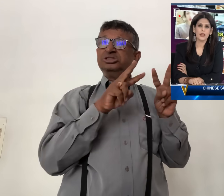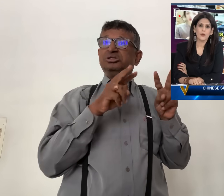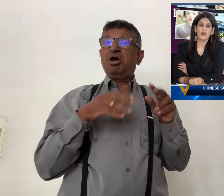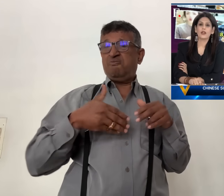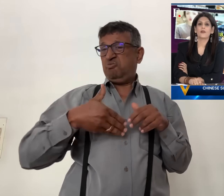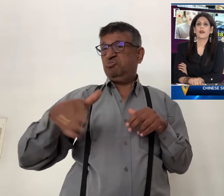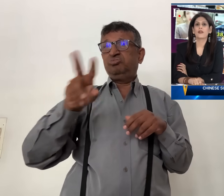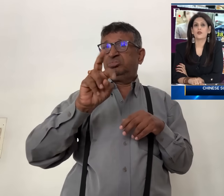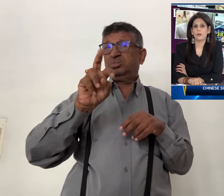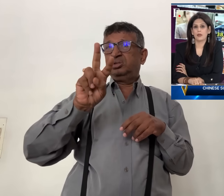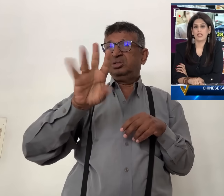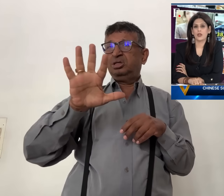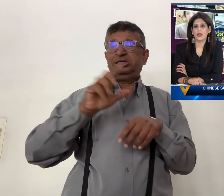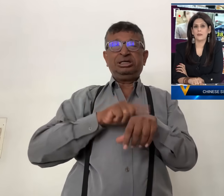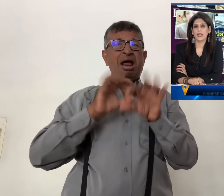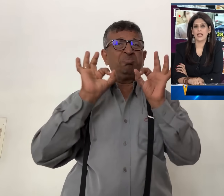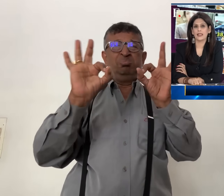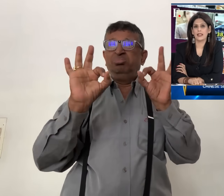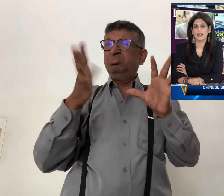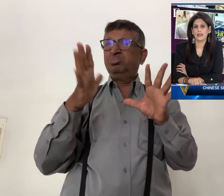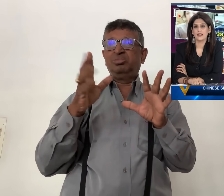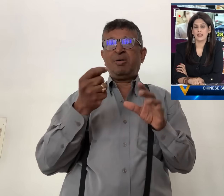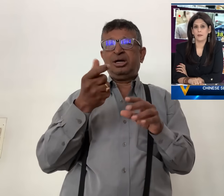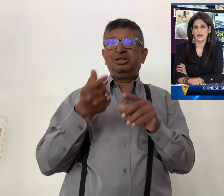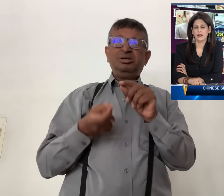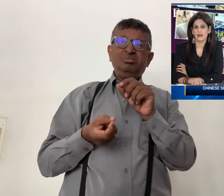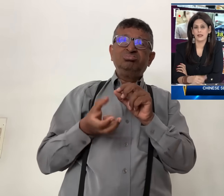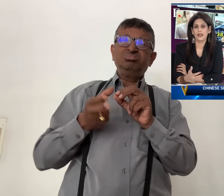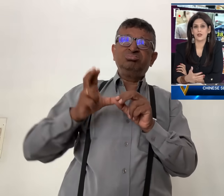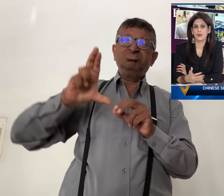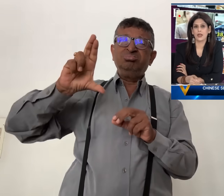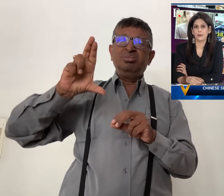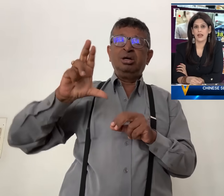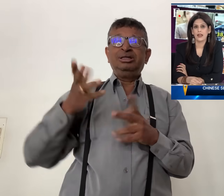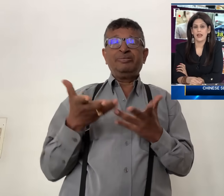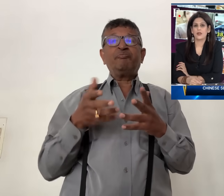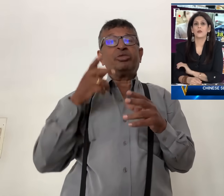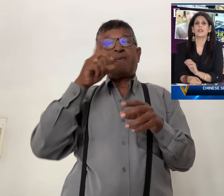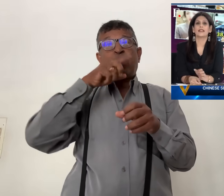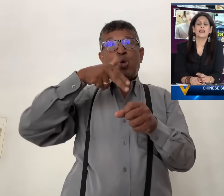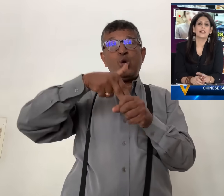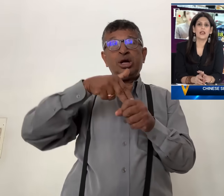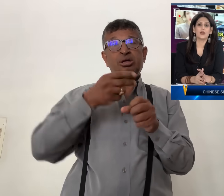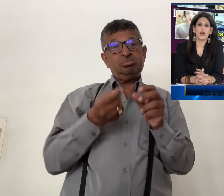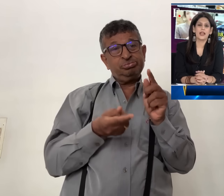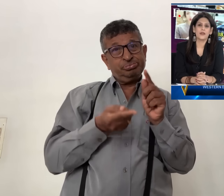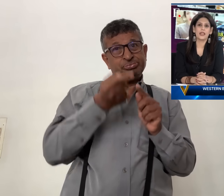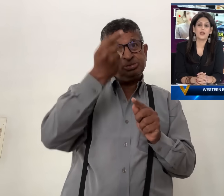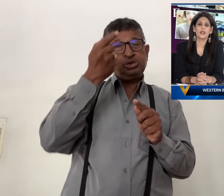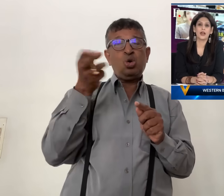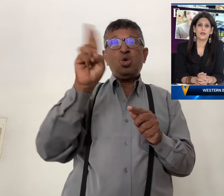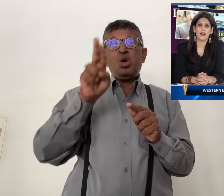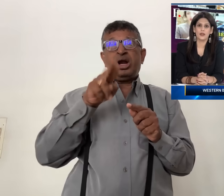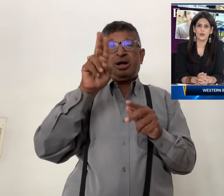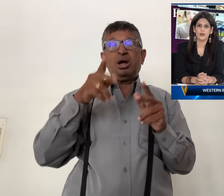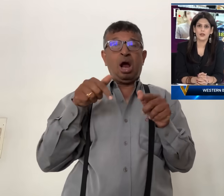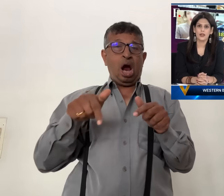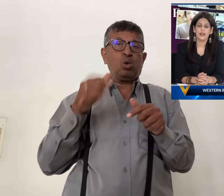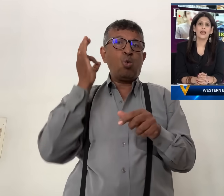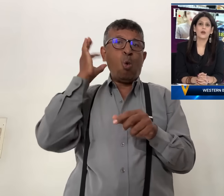We are not afraid of trouble. That's what Xi Jinping has said in the past. He said it just a few days back. As Trump was escalating tariffs on China every day, Xi struck a defiant note. Then over